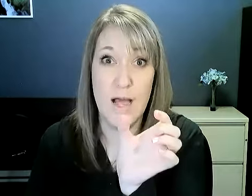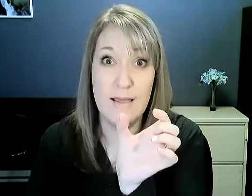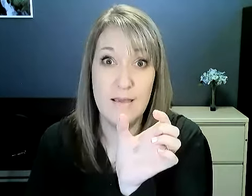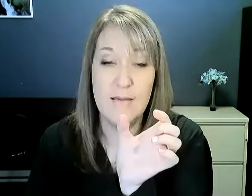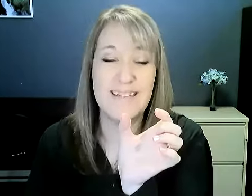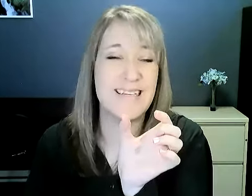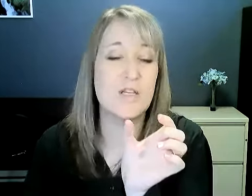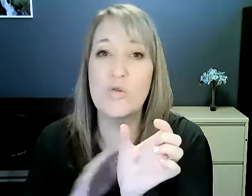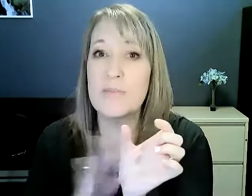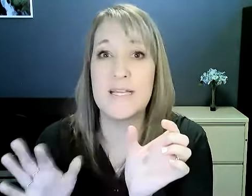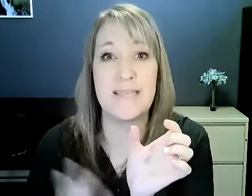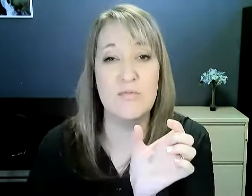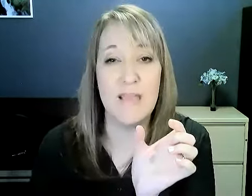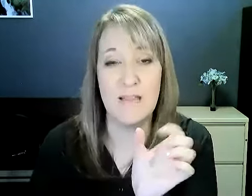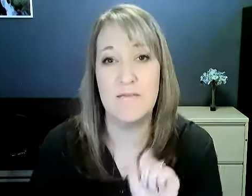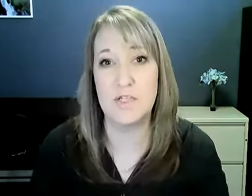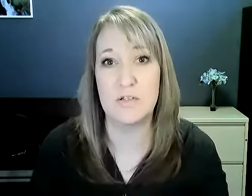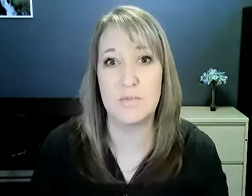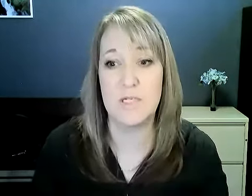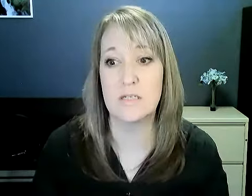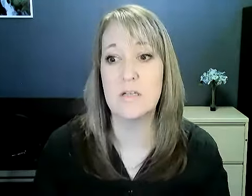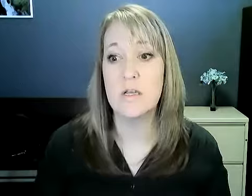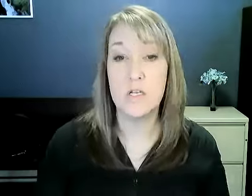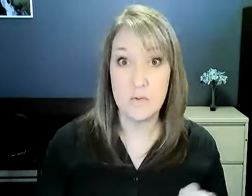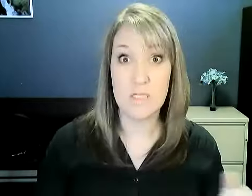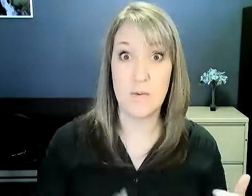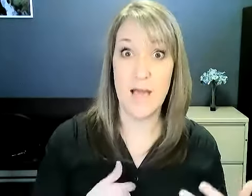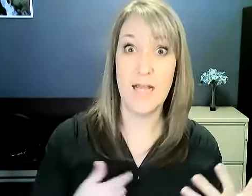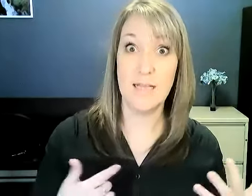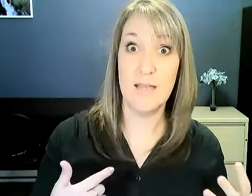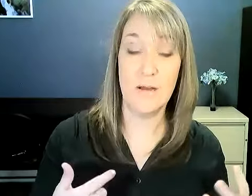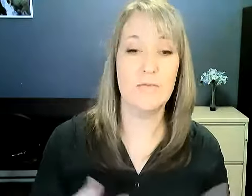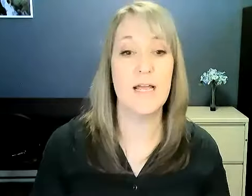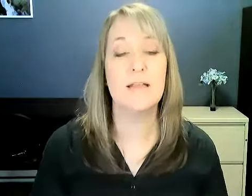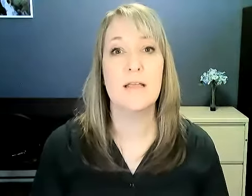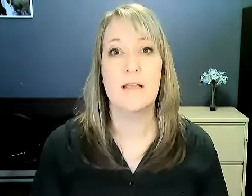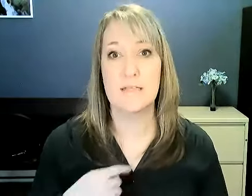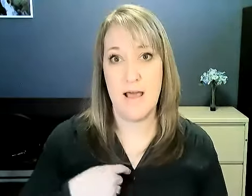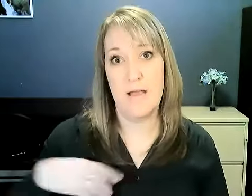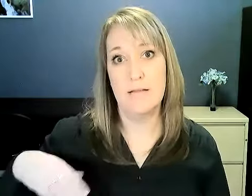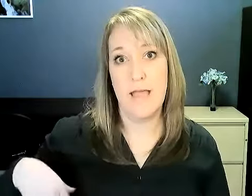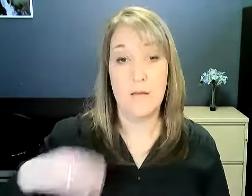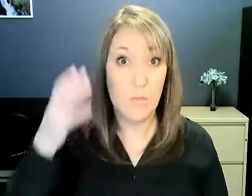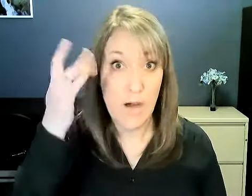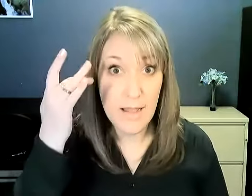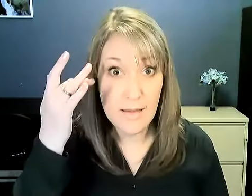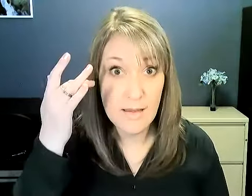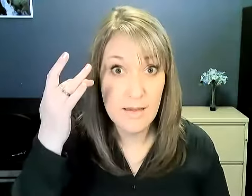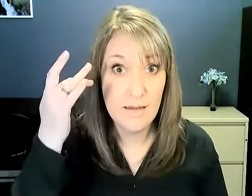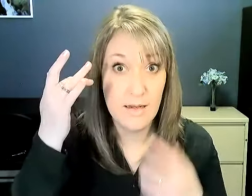why, because that's the only place that you make that facial expression. You don't start with I late, right? It's I late. Why? And